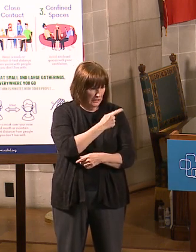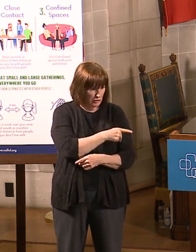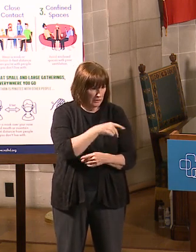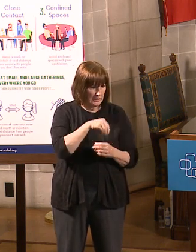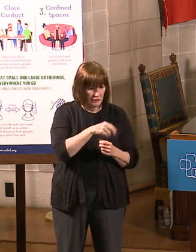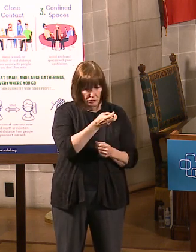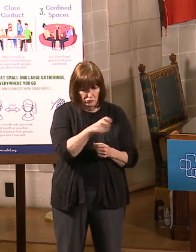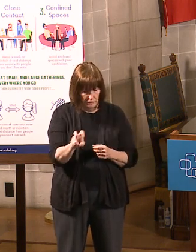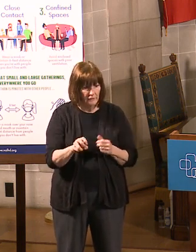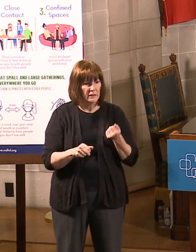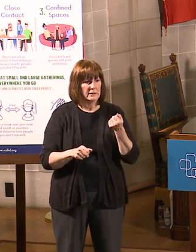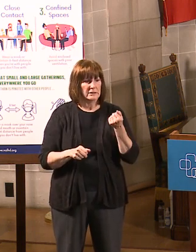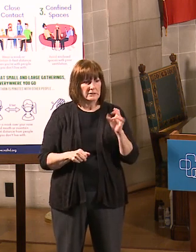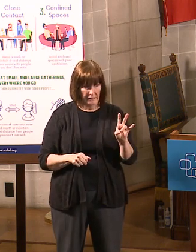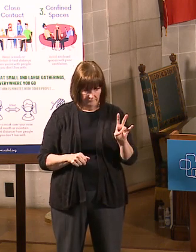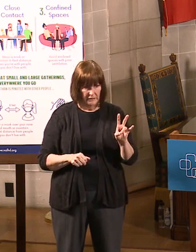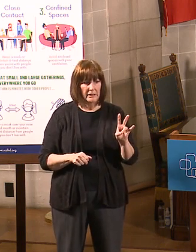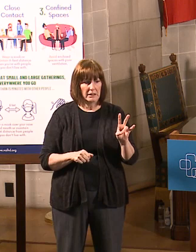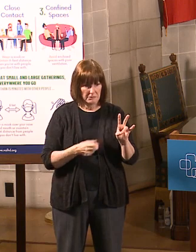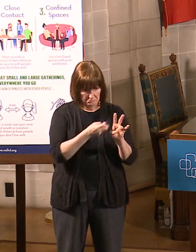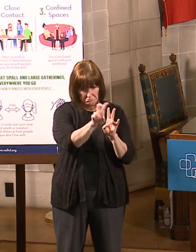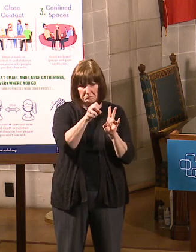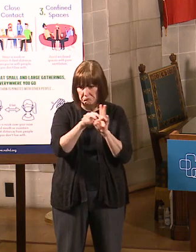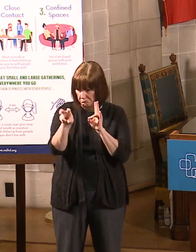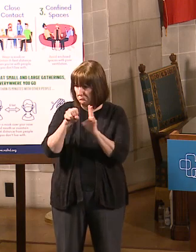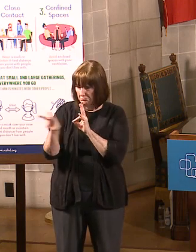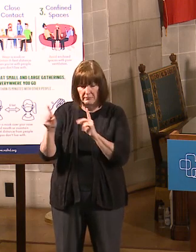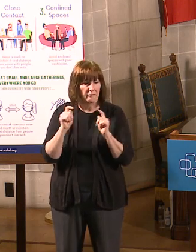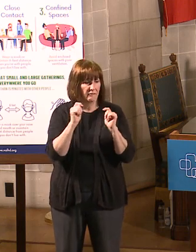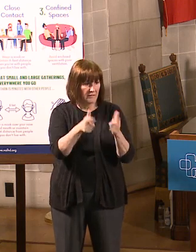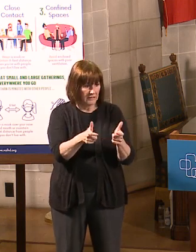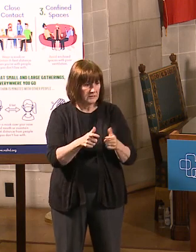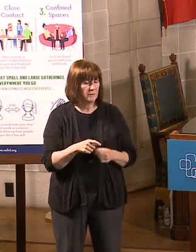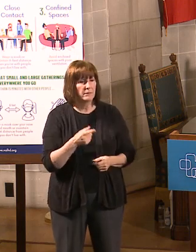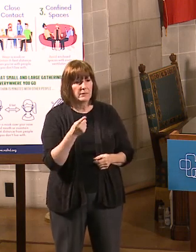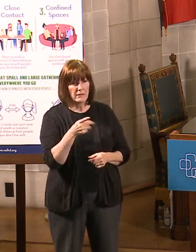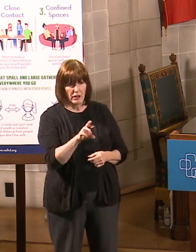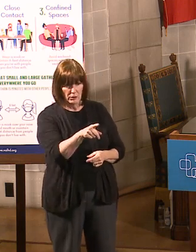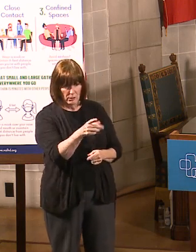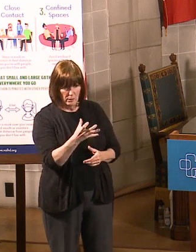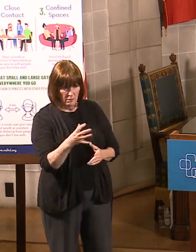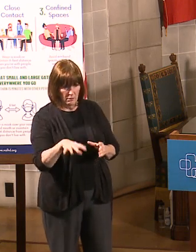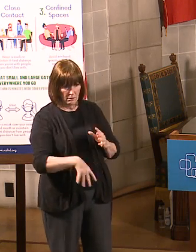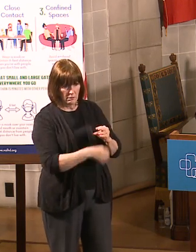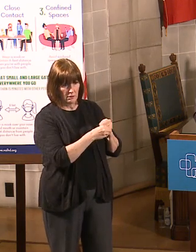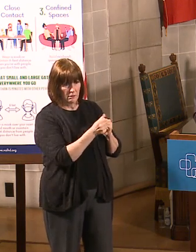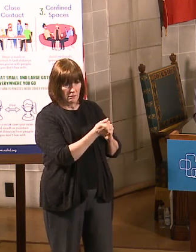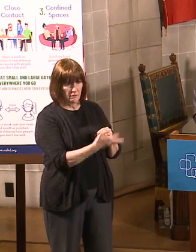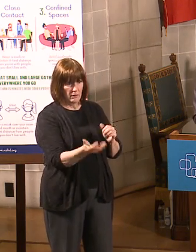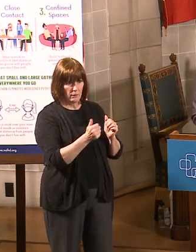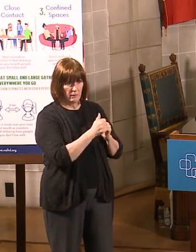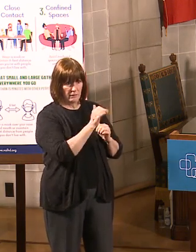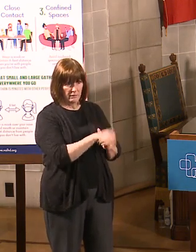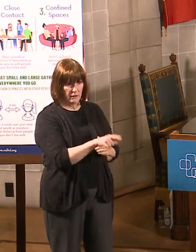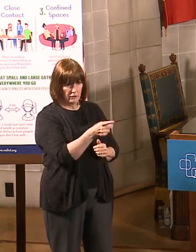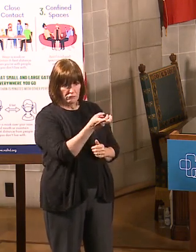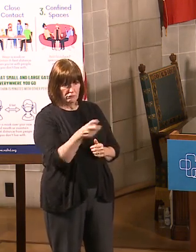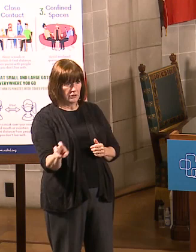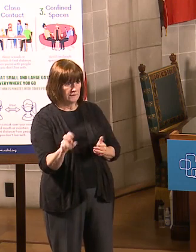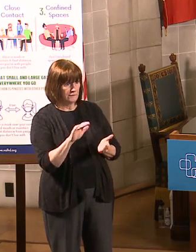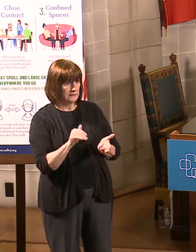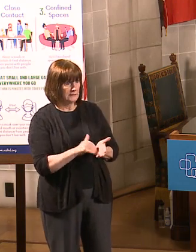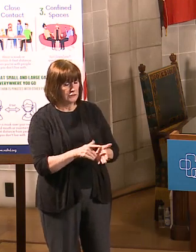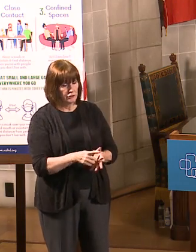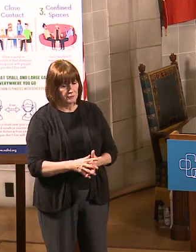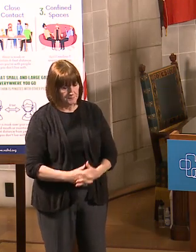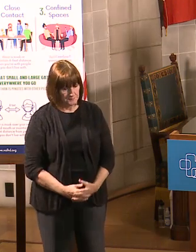and 17 patients getting done in a fairly quick manner of time. Dr. Antone, I don't know if you want to come up and add anything to that with regard to the transfer center.